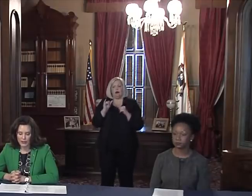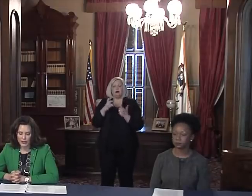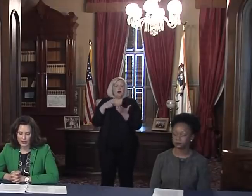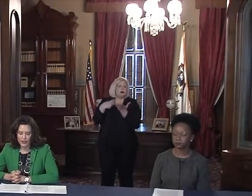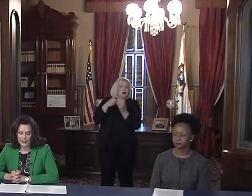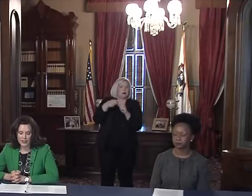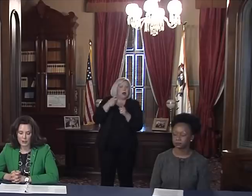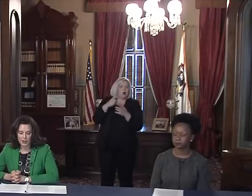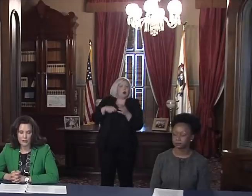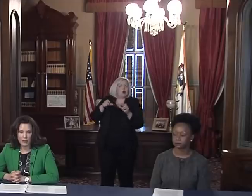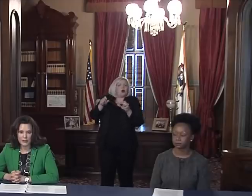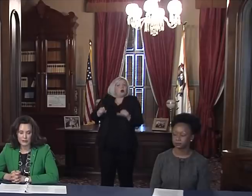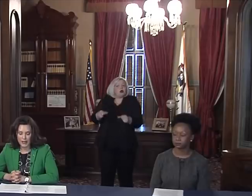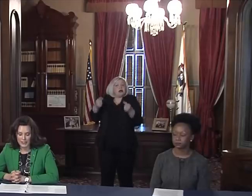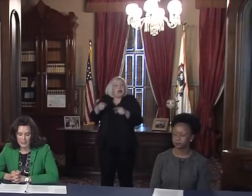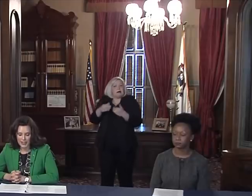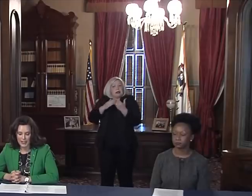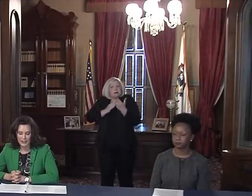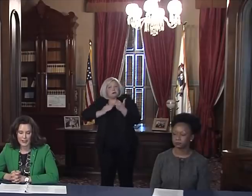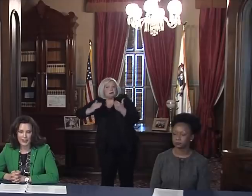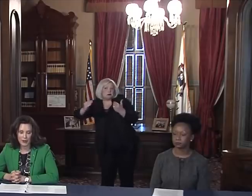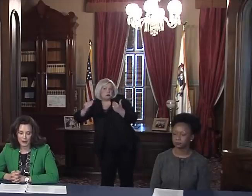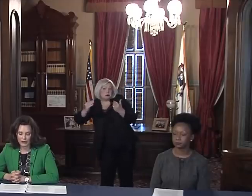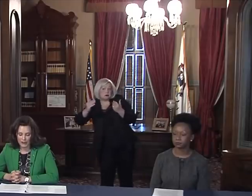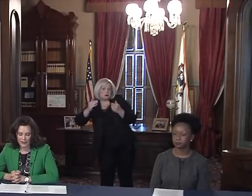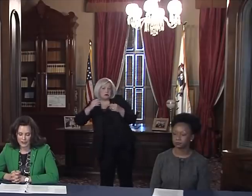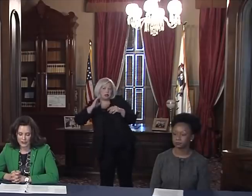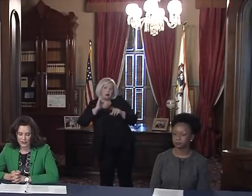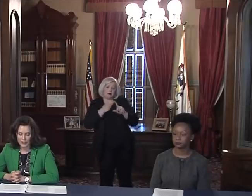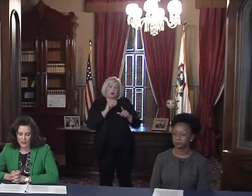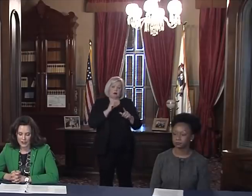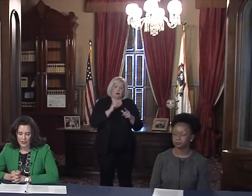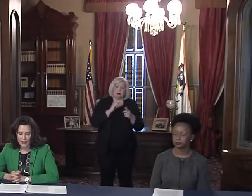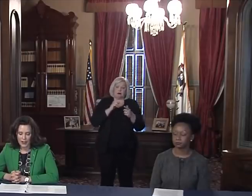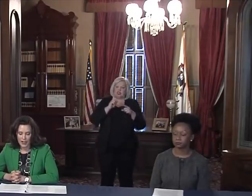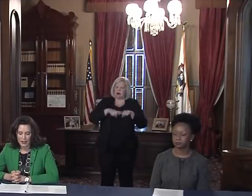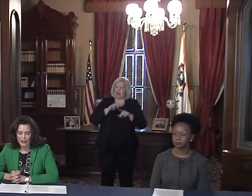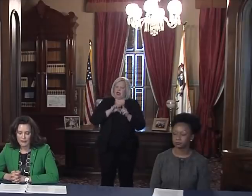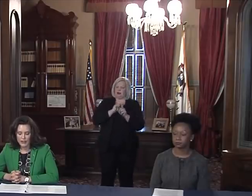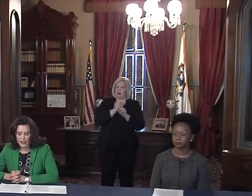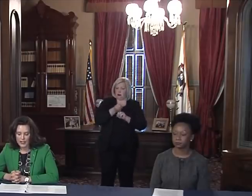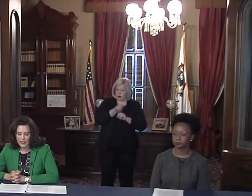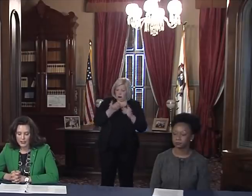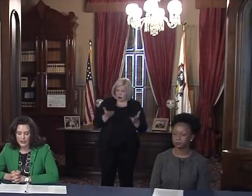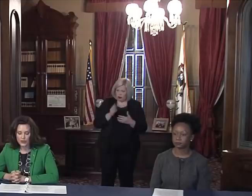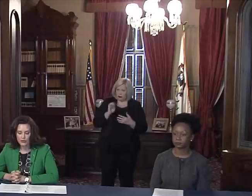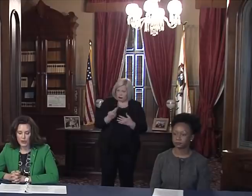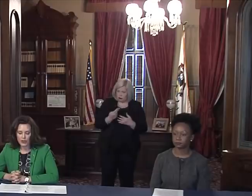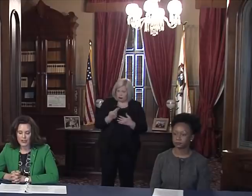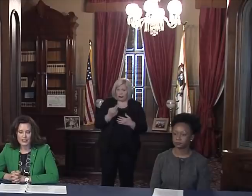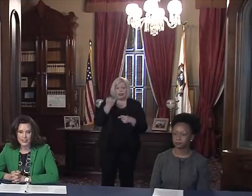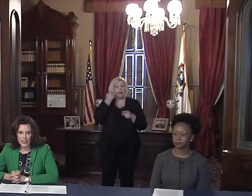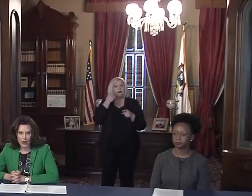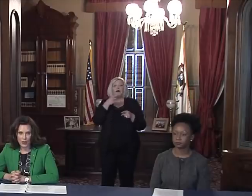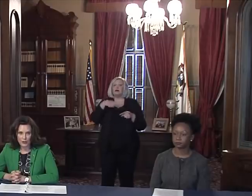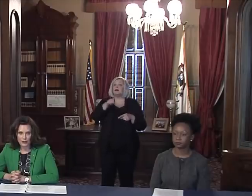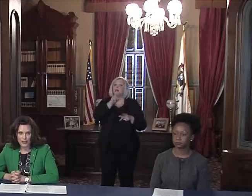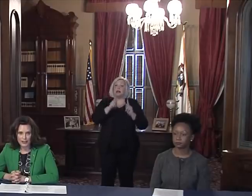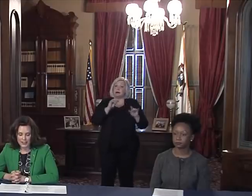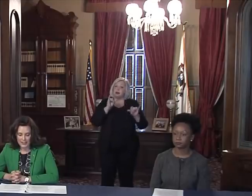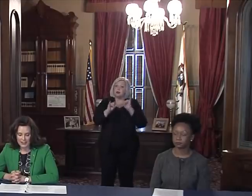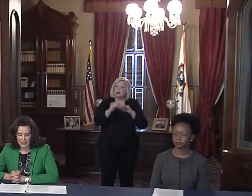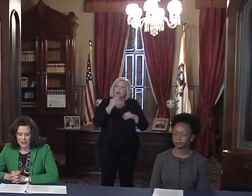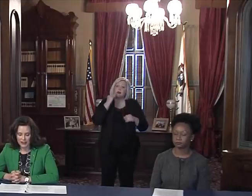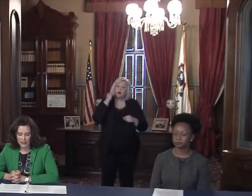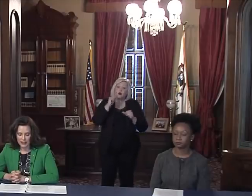happen in Michigan over the next couple of months based on a number of factors. If Michiganders do their part and stay home